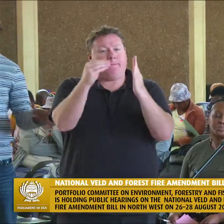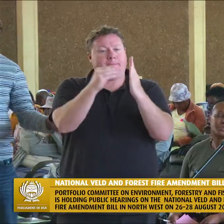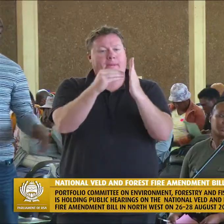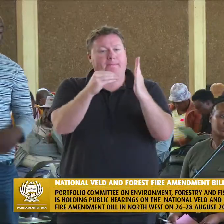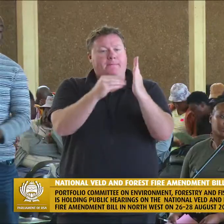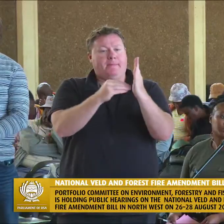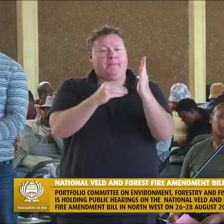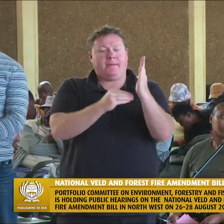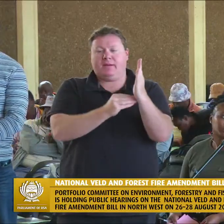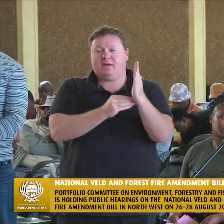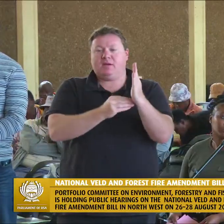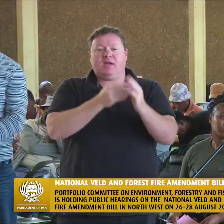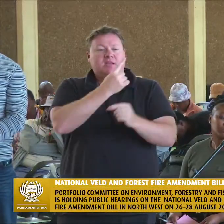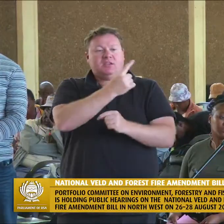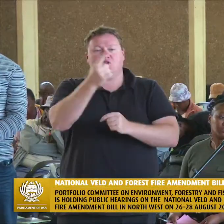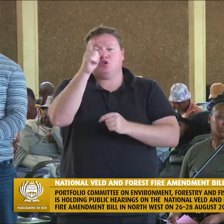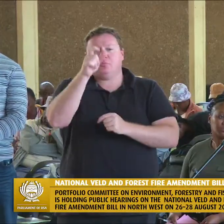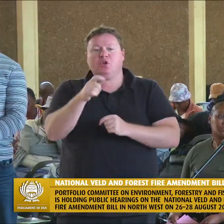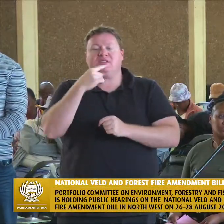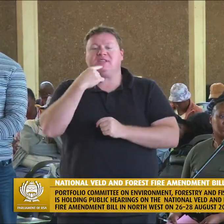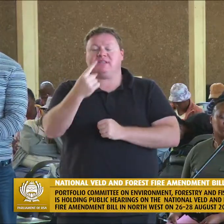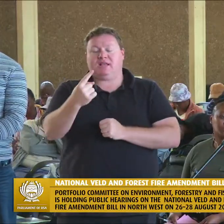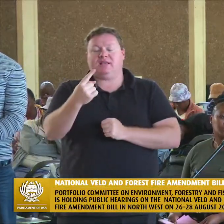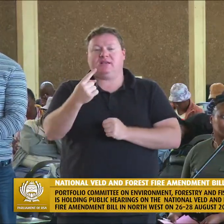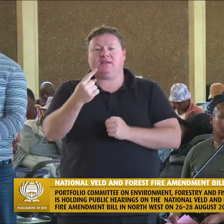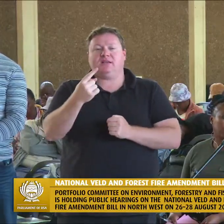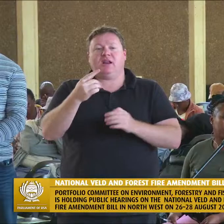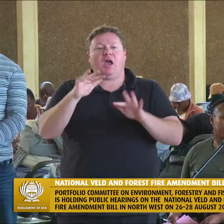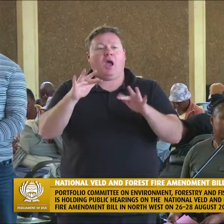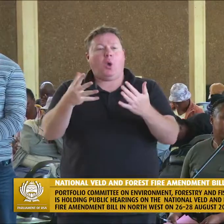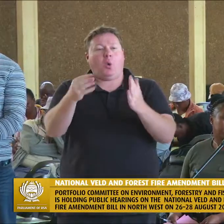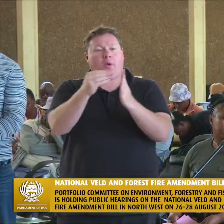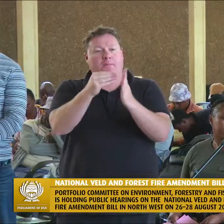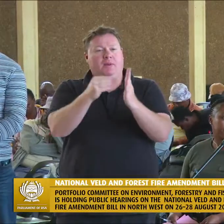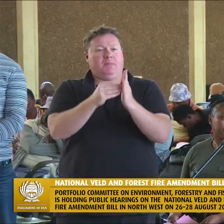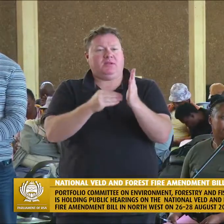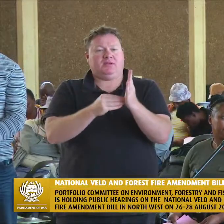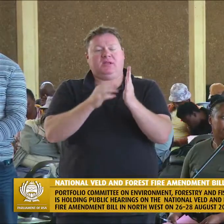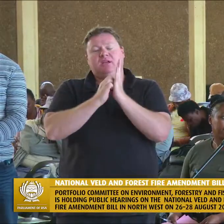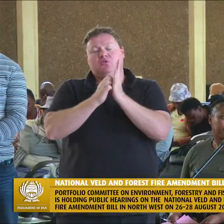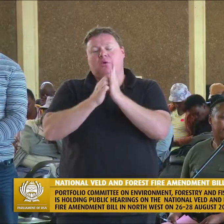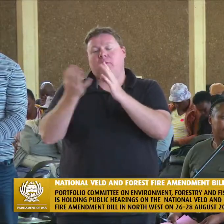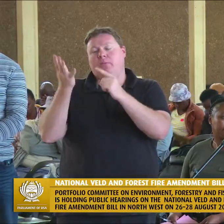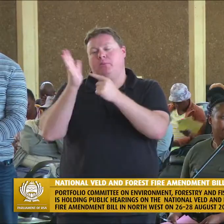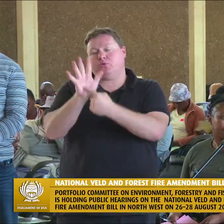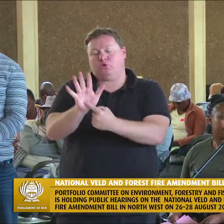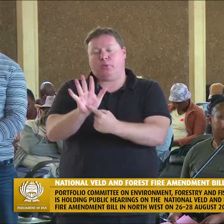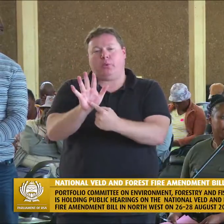any speaker who spoke spoke about implements i would like to make an example regarding